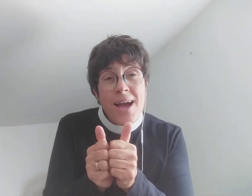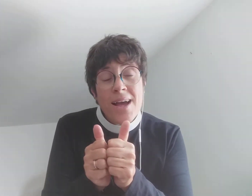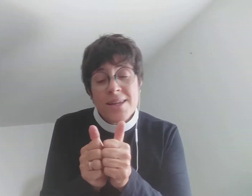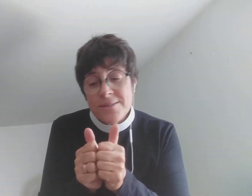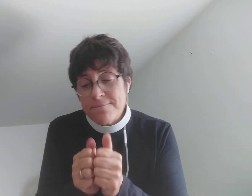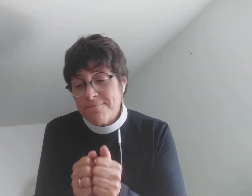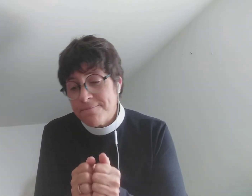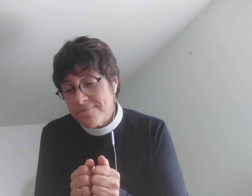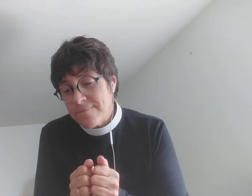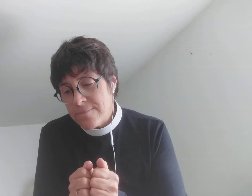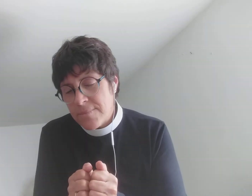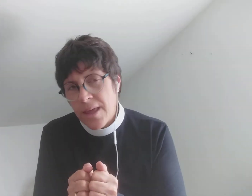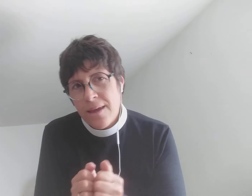Amen.